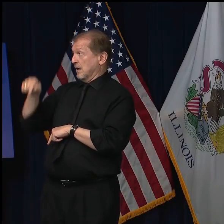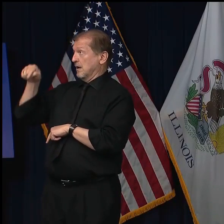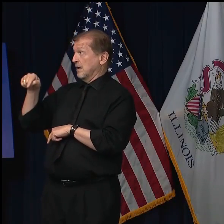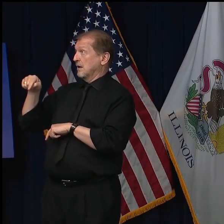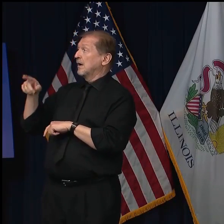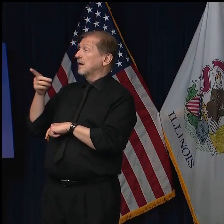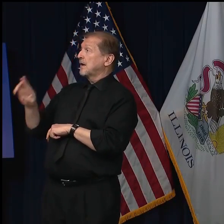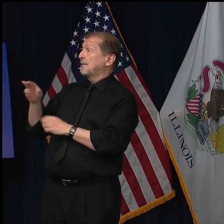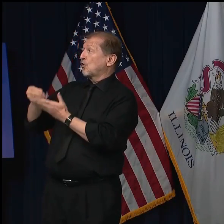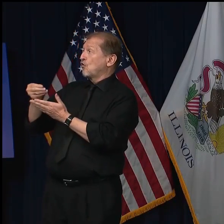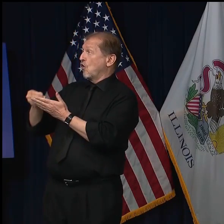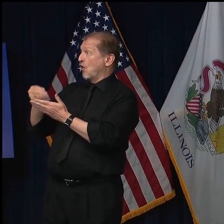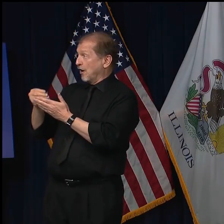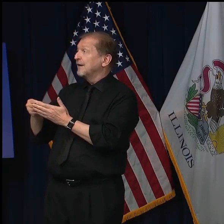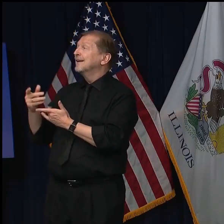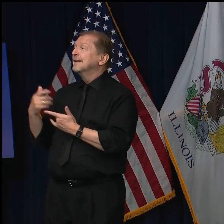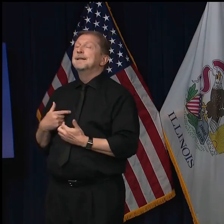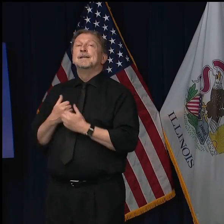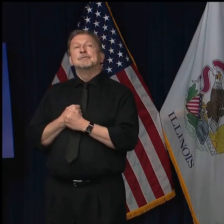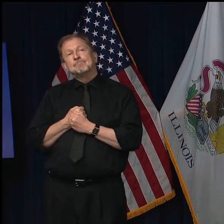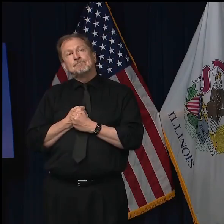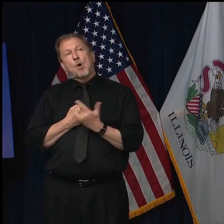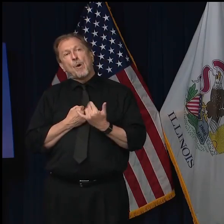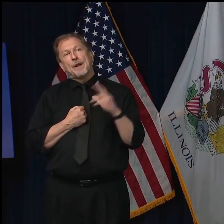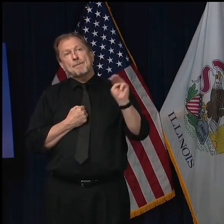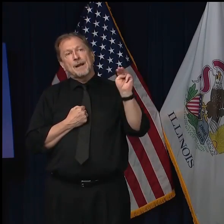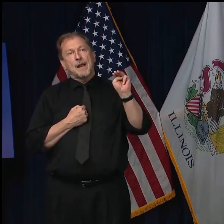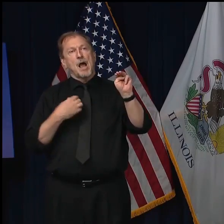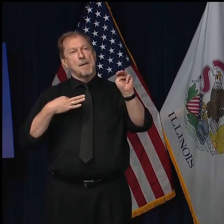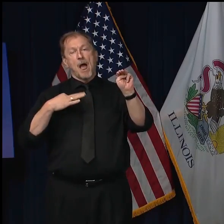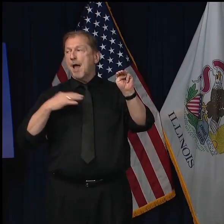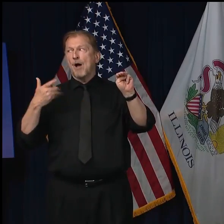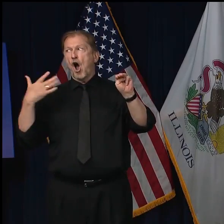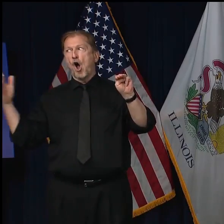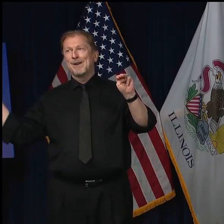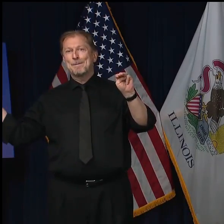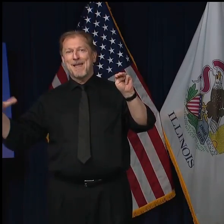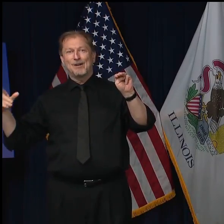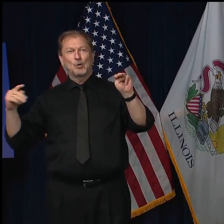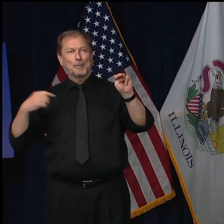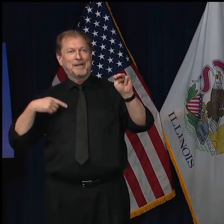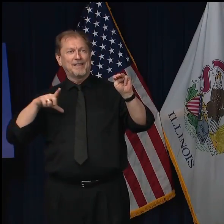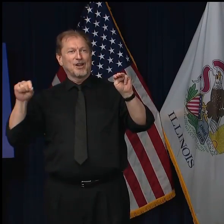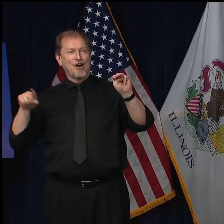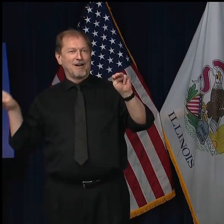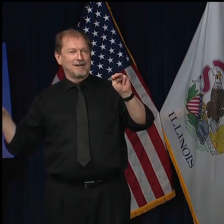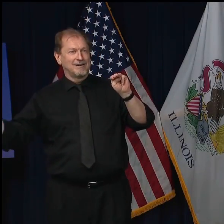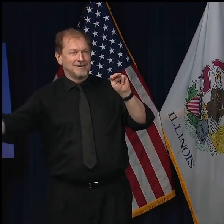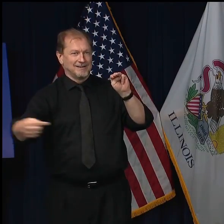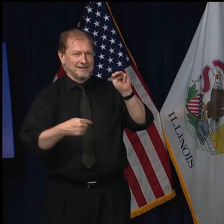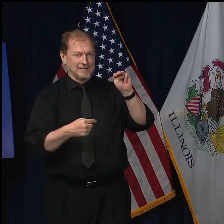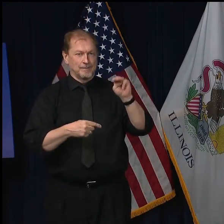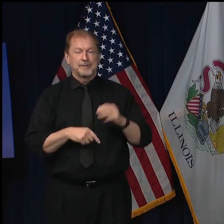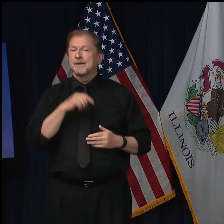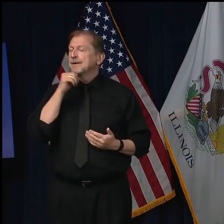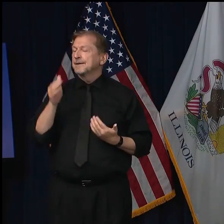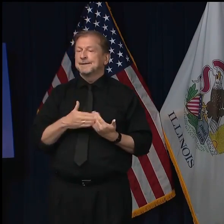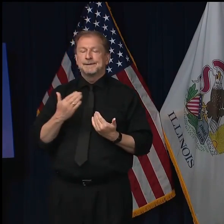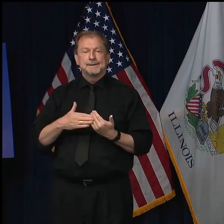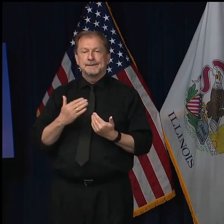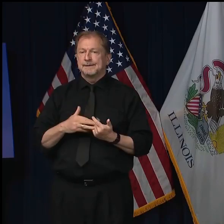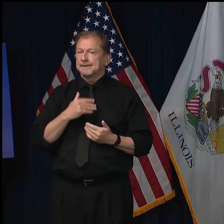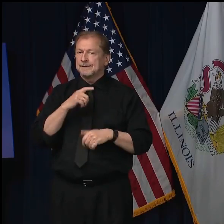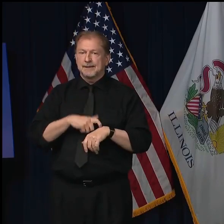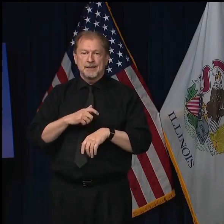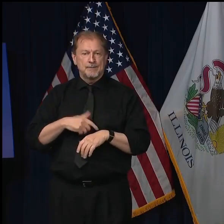the PUA application portal on Monday. This is an enormously difficult time for many,